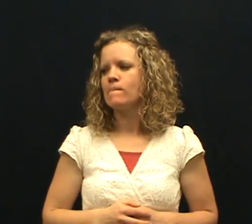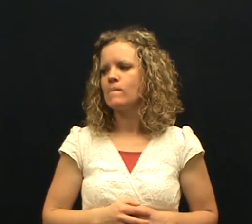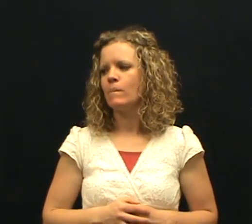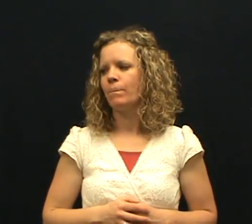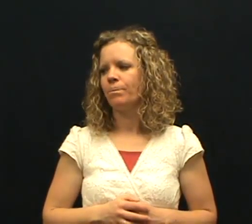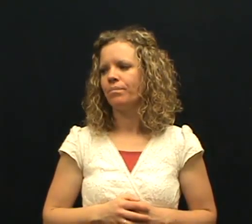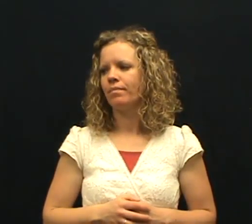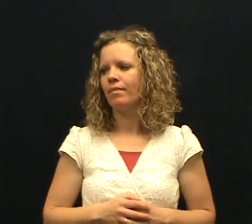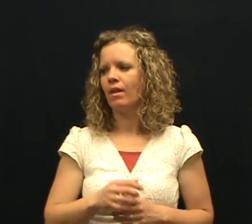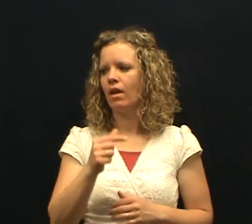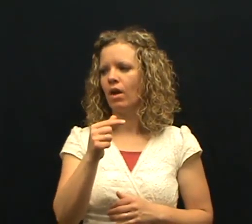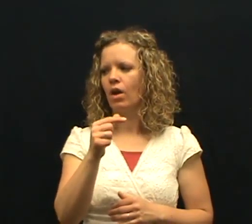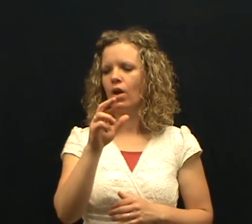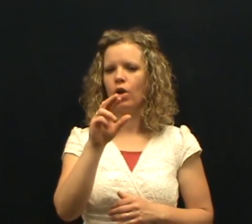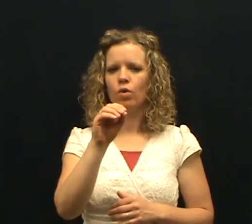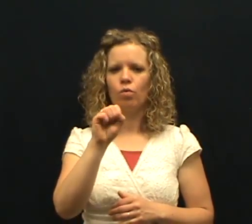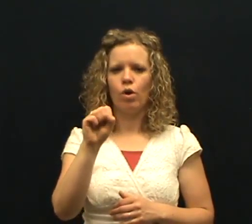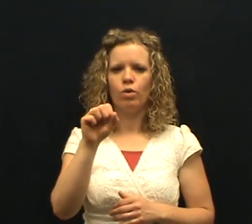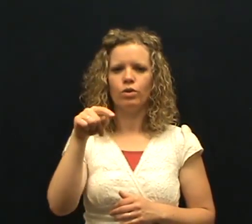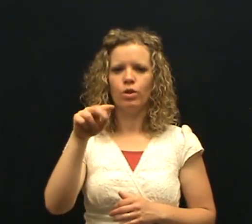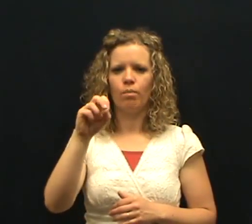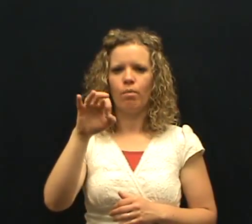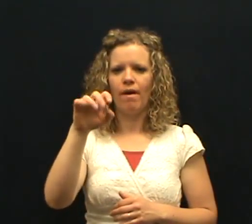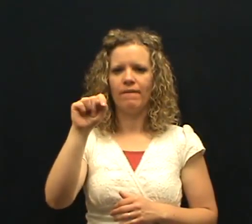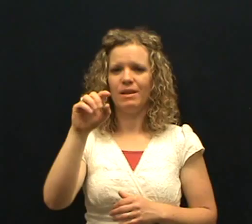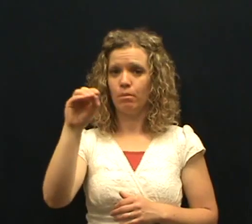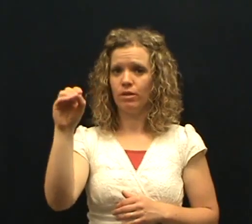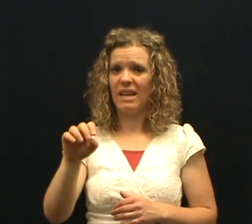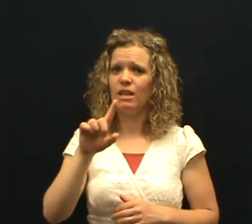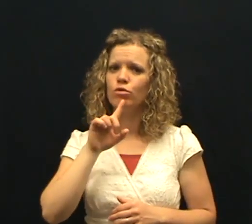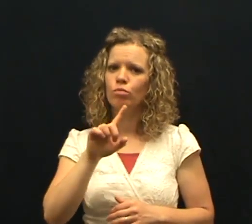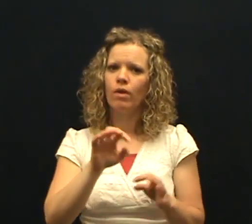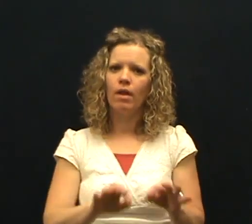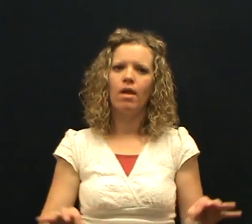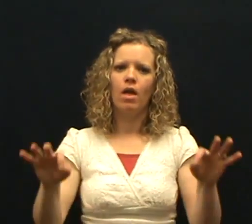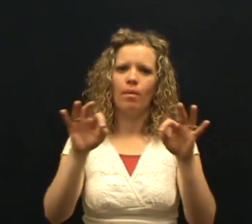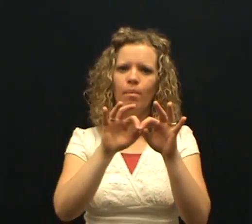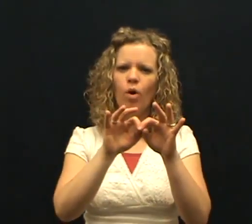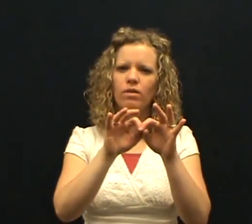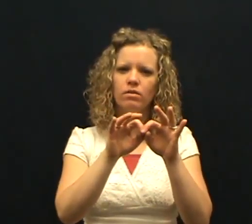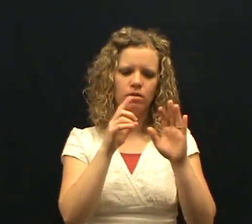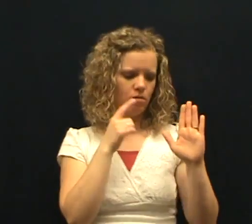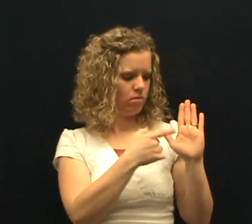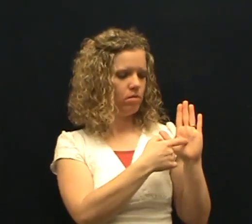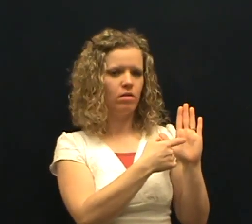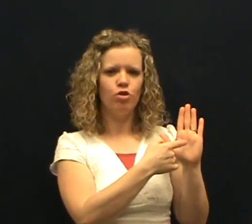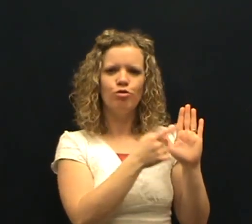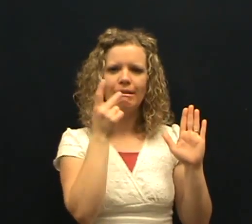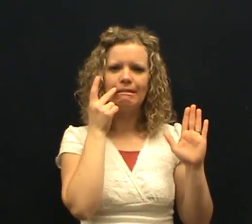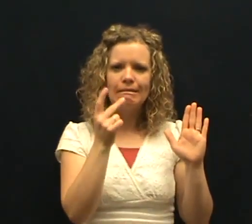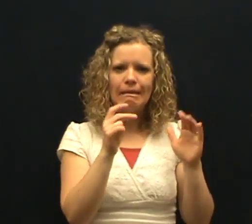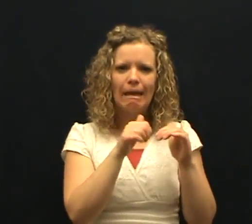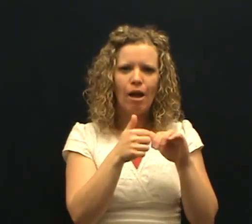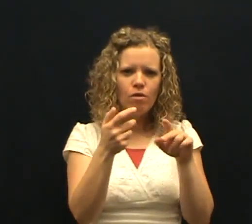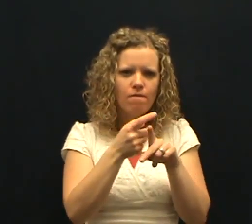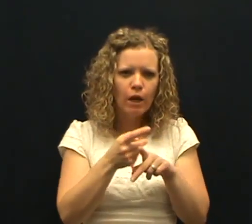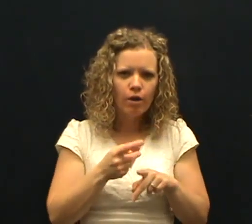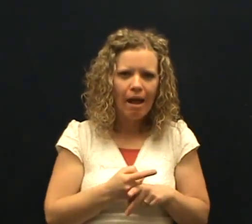of that gross profit percentage. You can see how it's been calculated here for Walmart from year to year. It allows